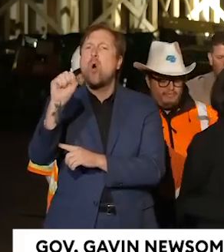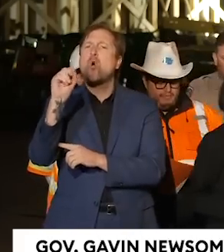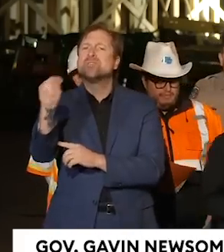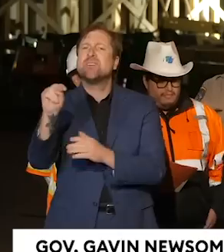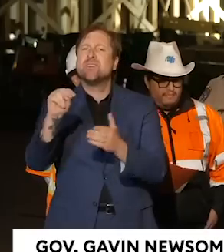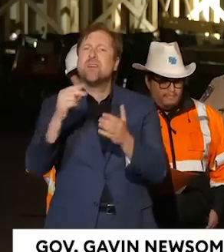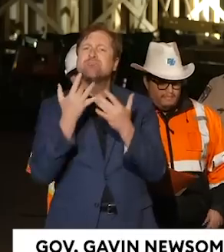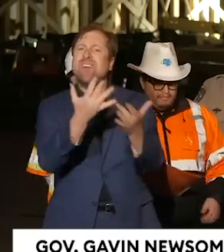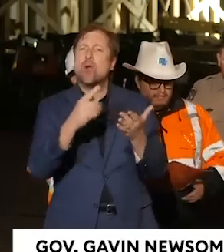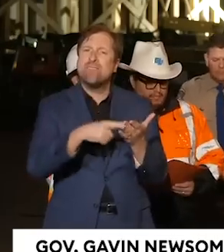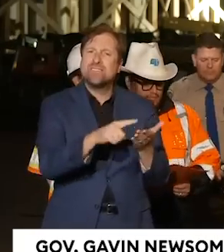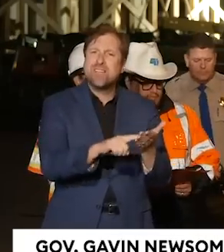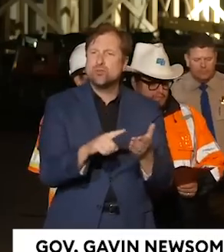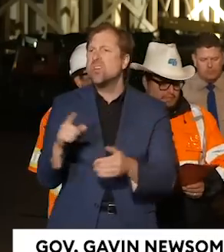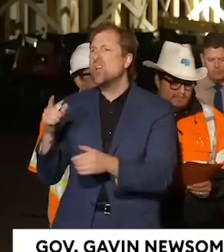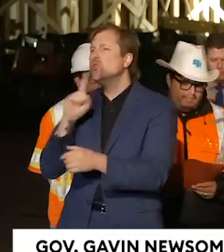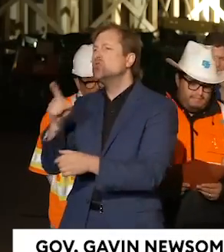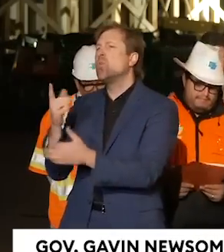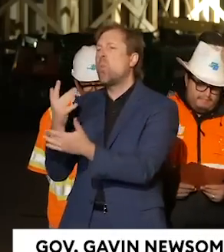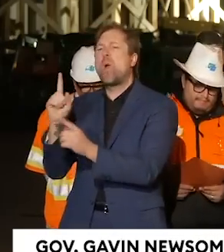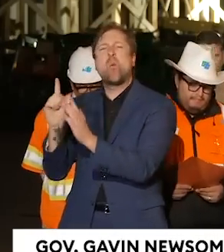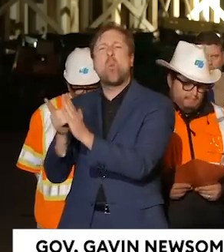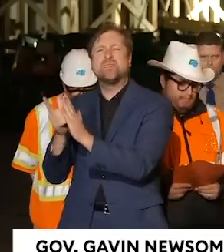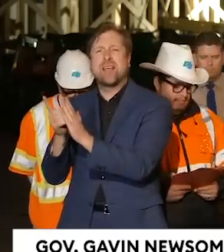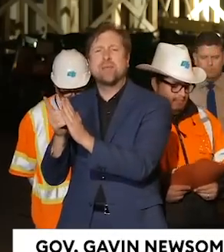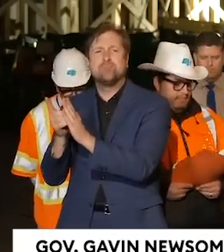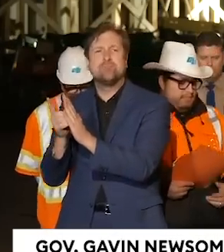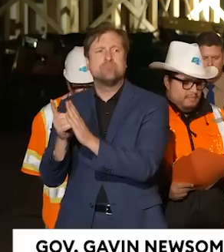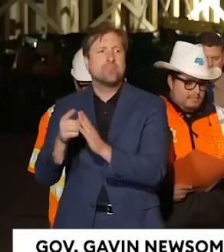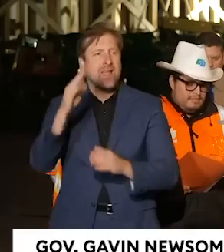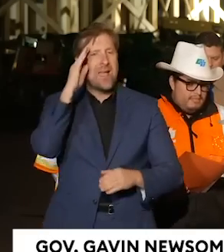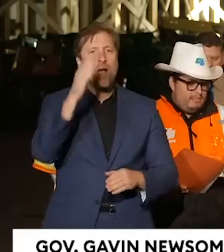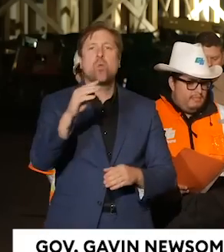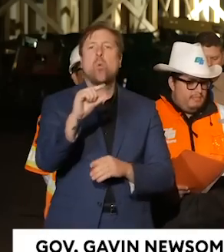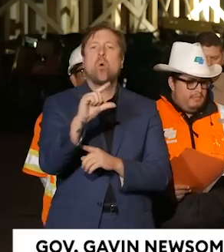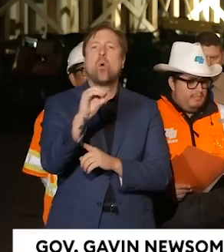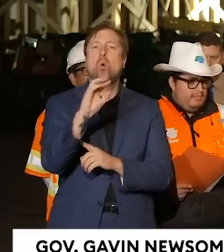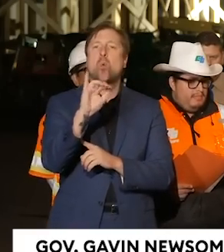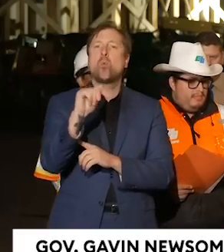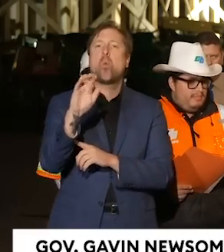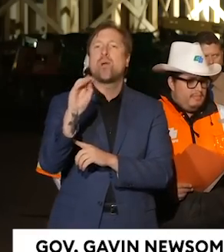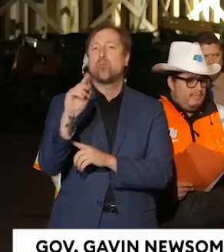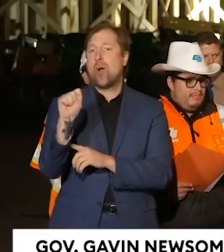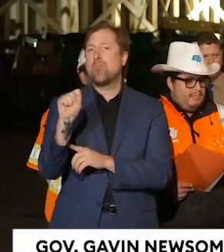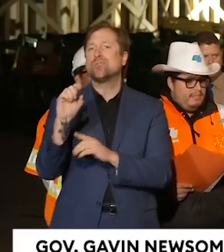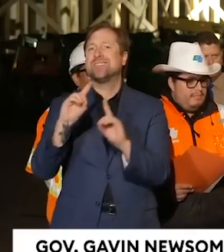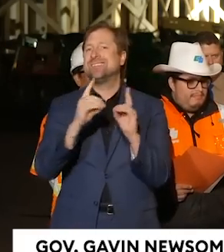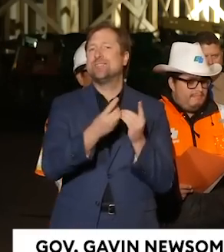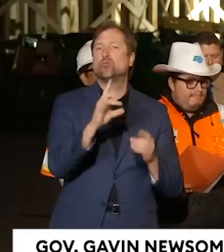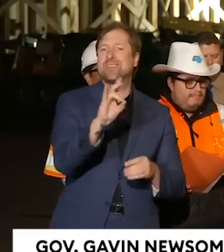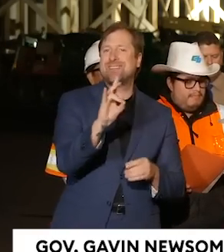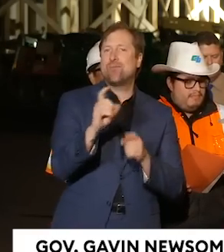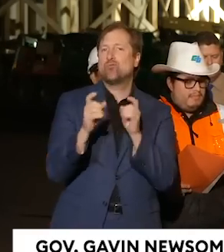up with Caltrans. We'll talk about that. Hi, good evening. I'm Gloria Roberts, District 7 Director for Caltrans. I would like to